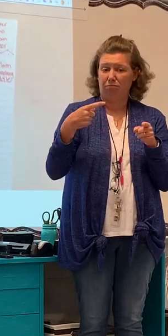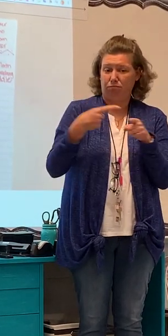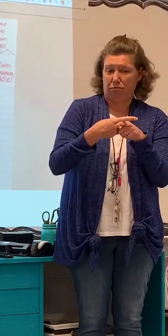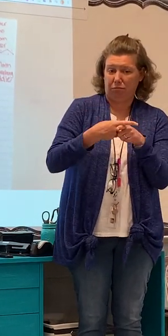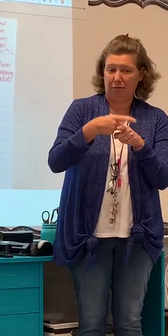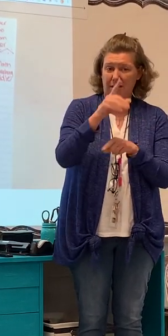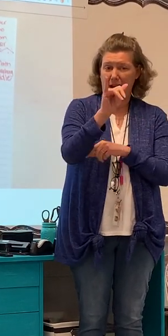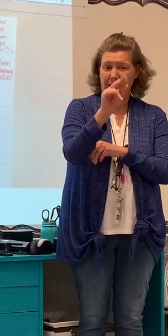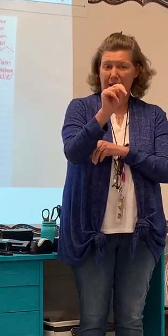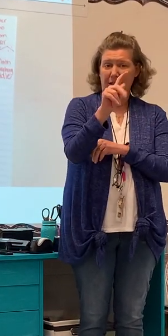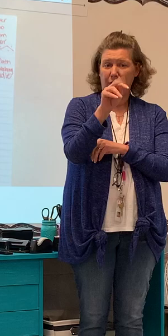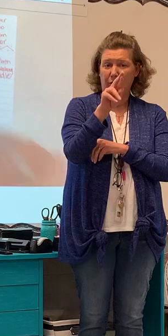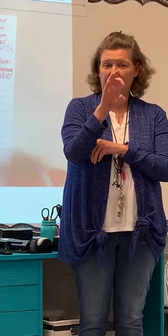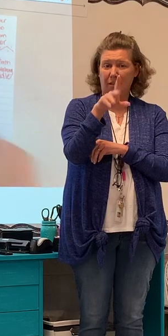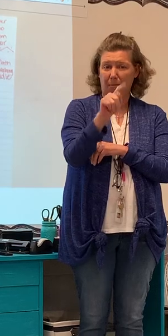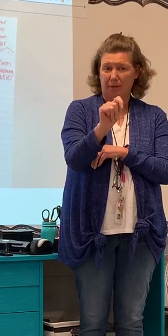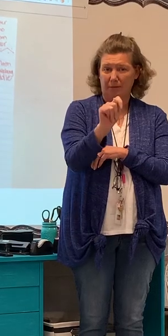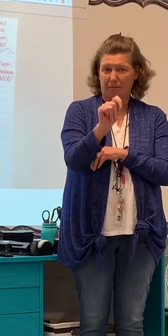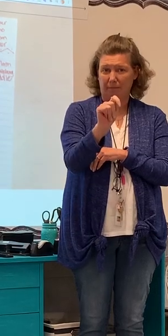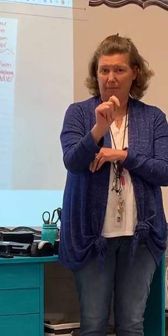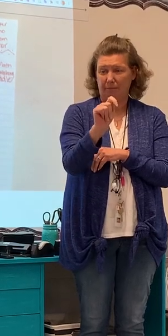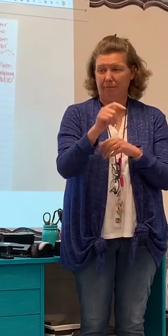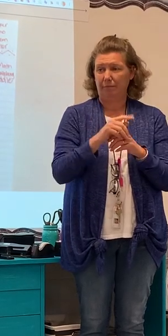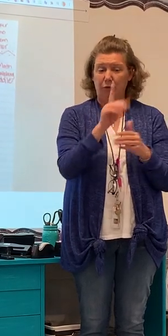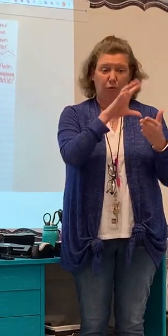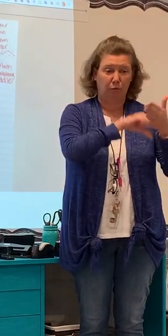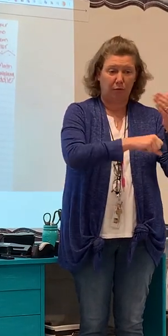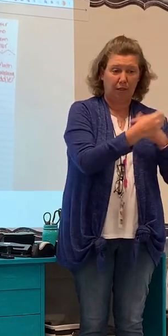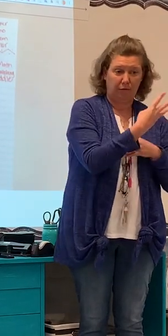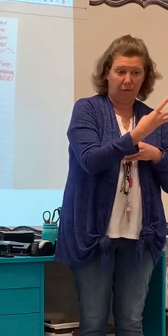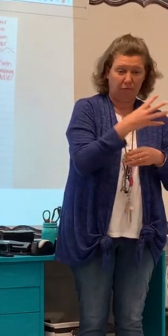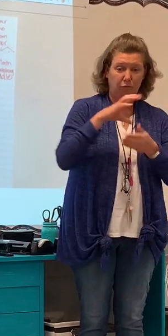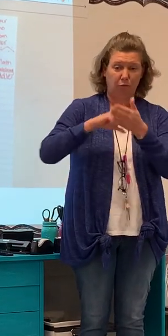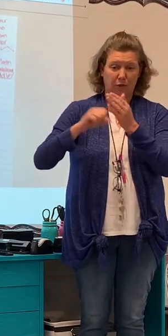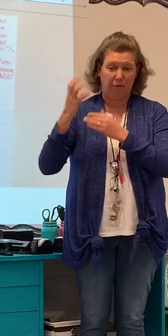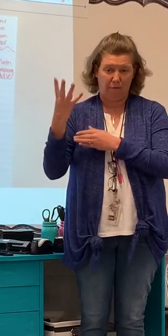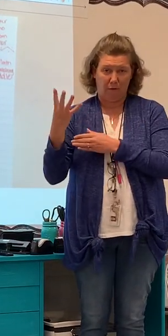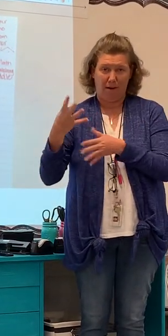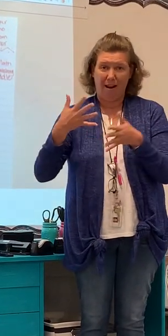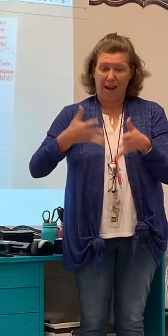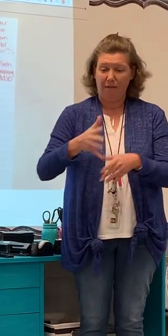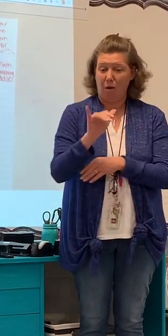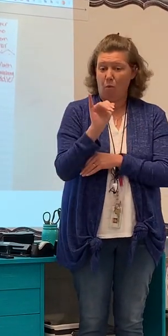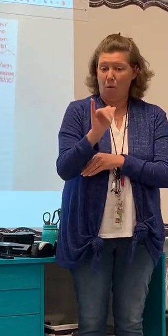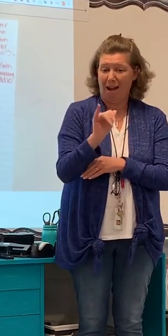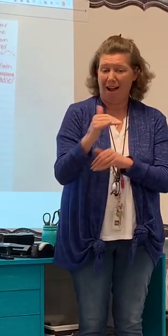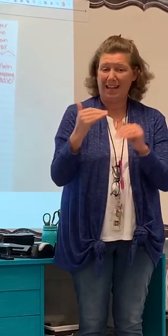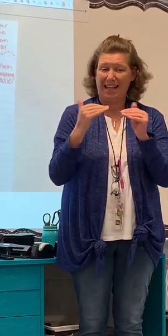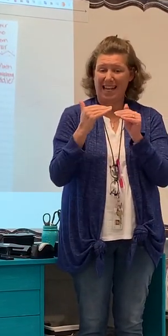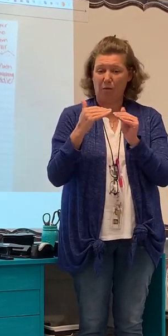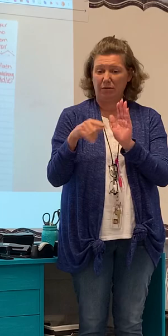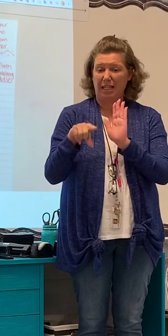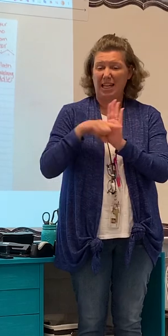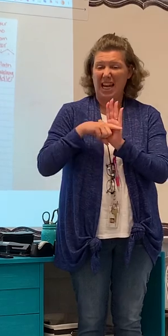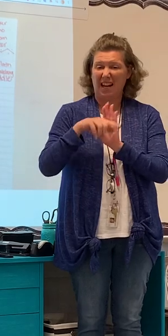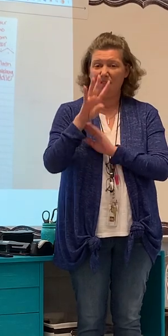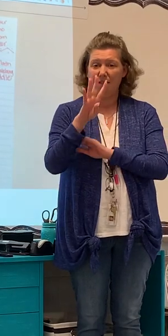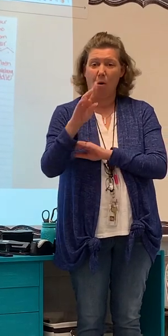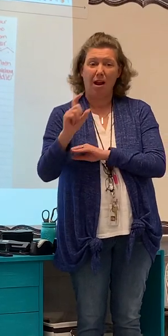So when we subtract 4x on both sides, we are left with y equals negative 4x plus 12.